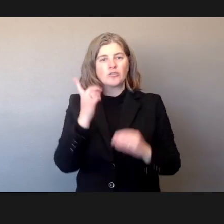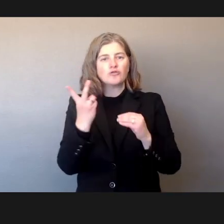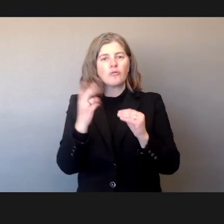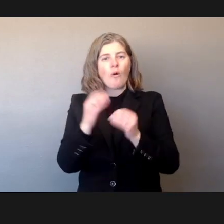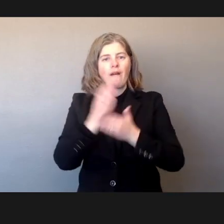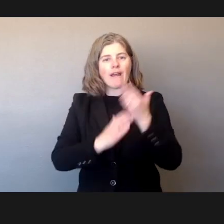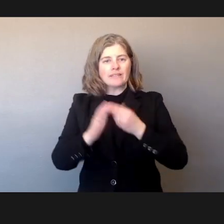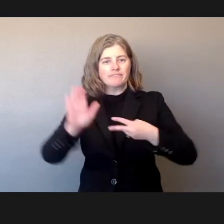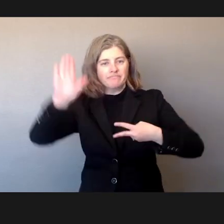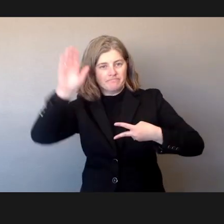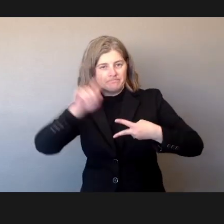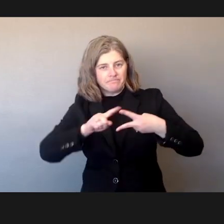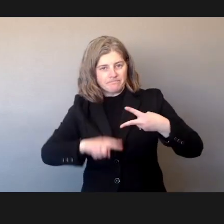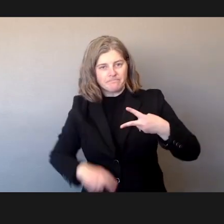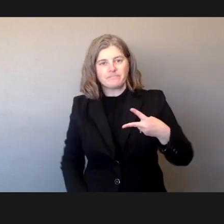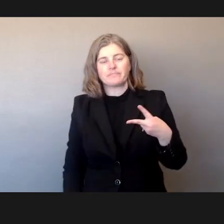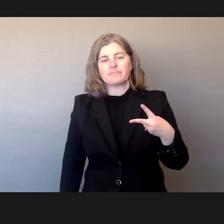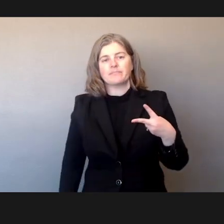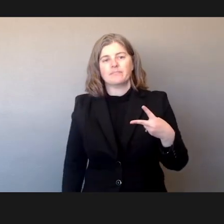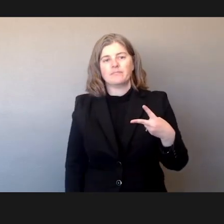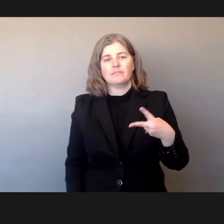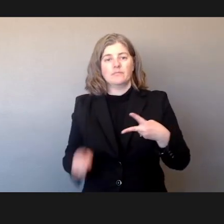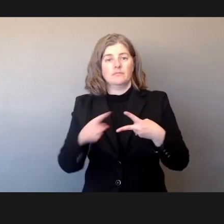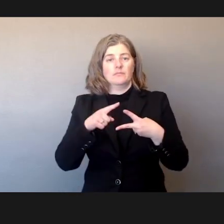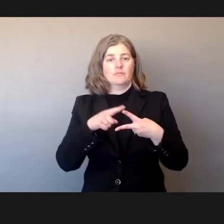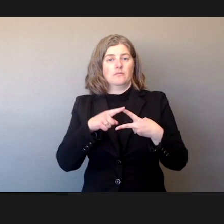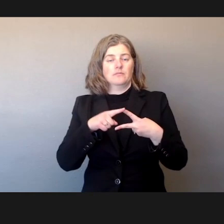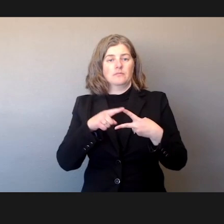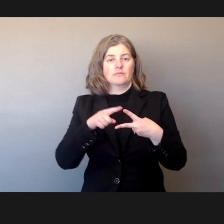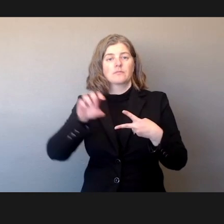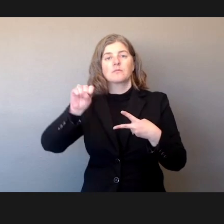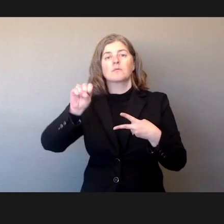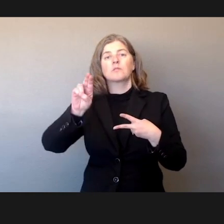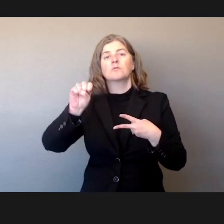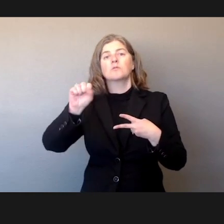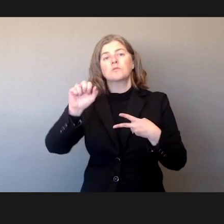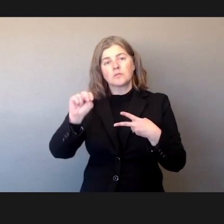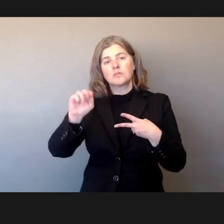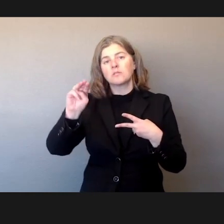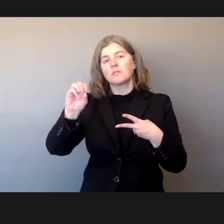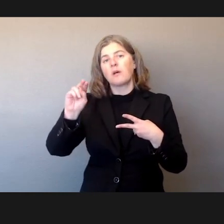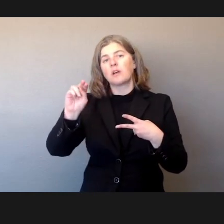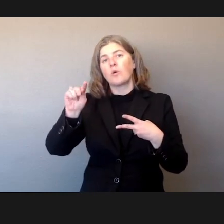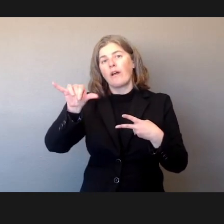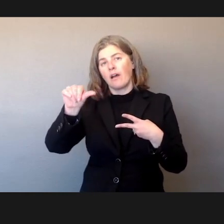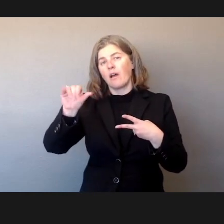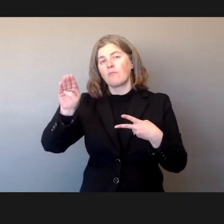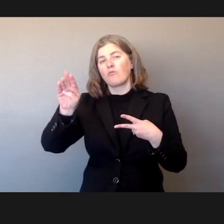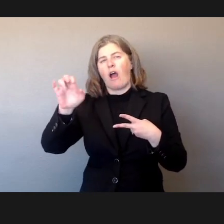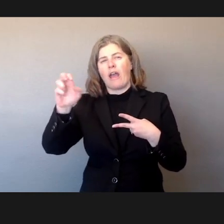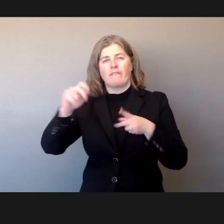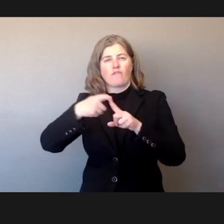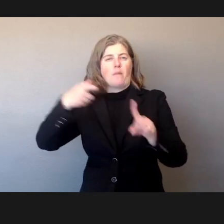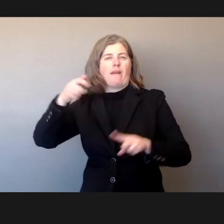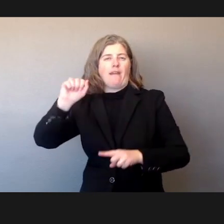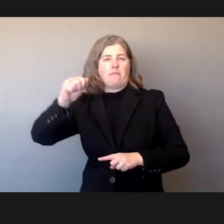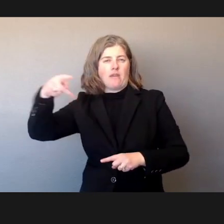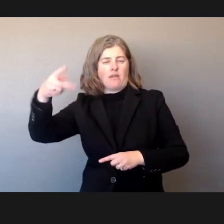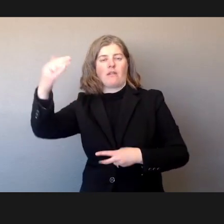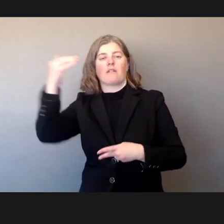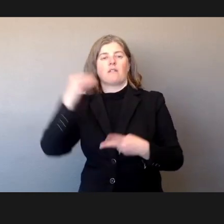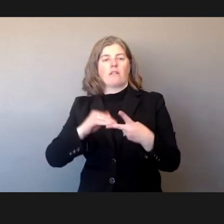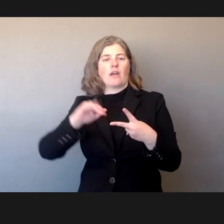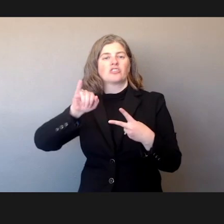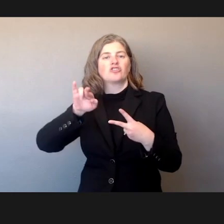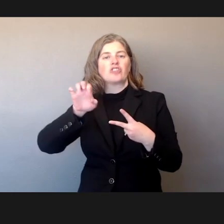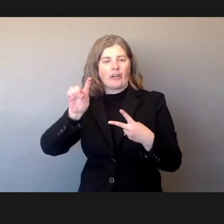hands up. And the first is Susan Montoya Bryan from the Associated Press, and